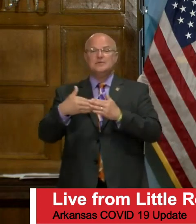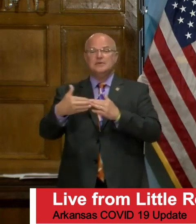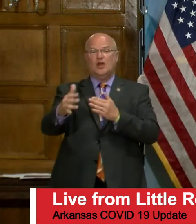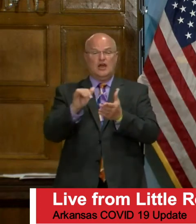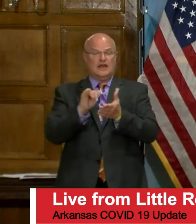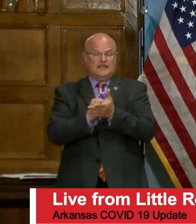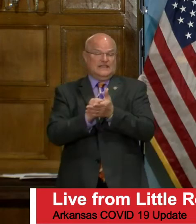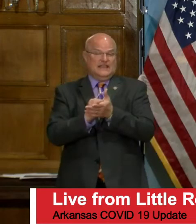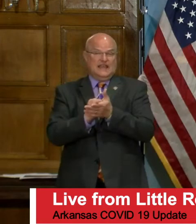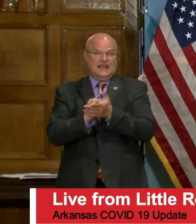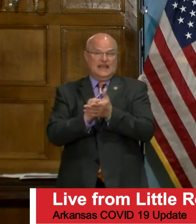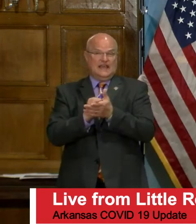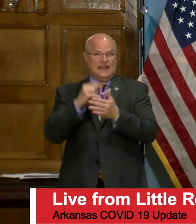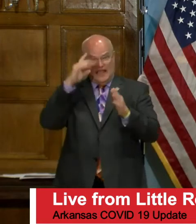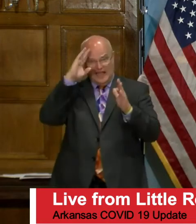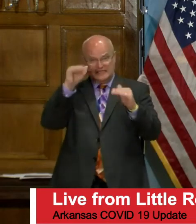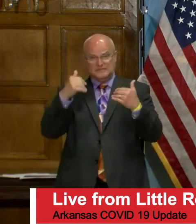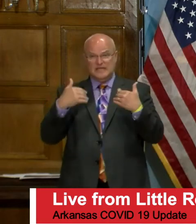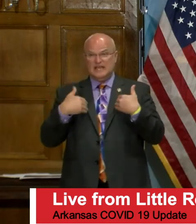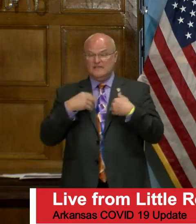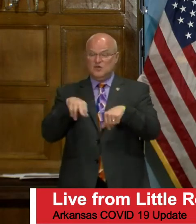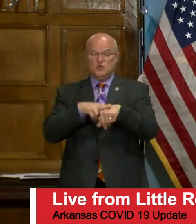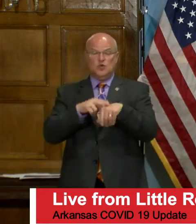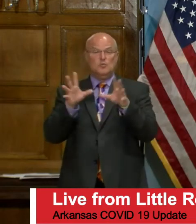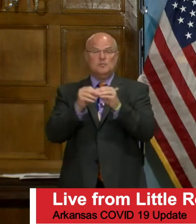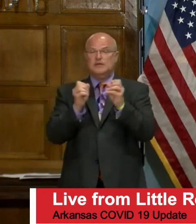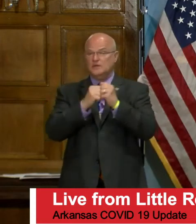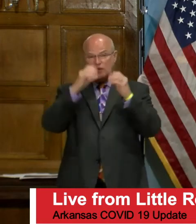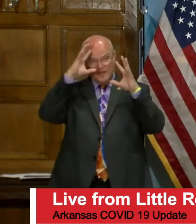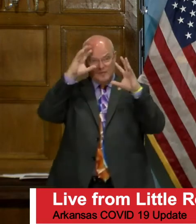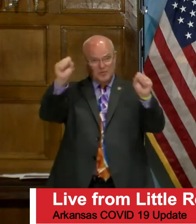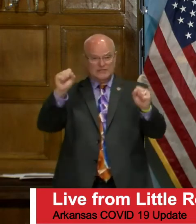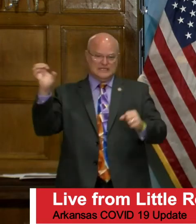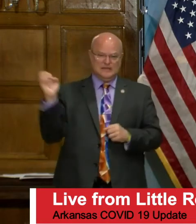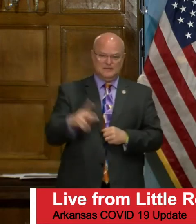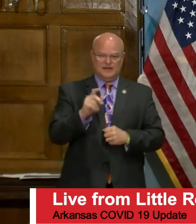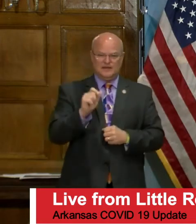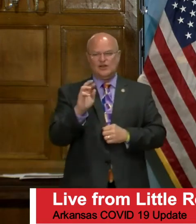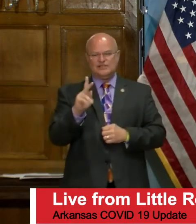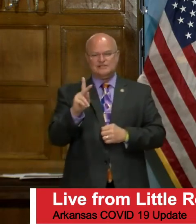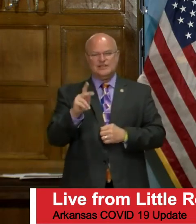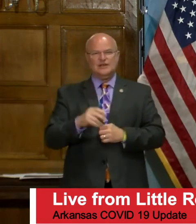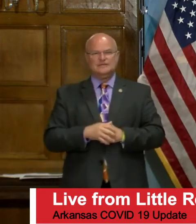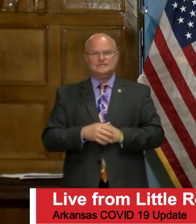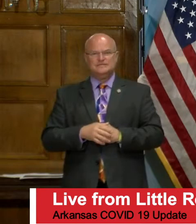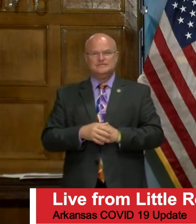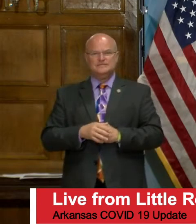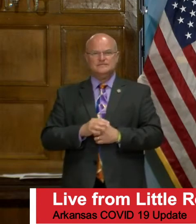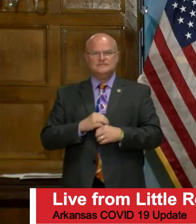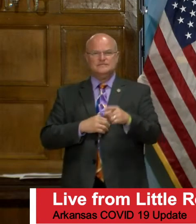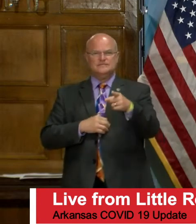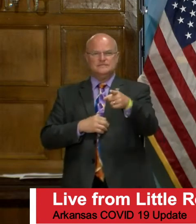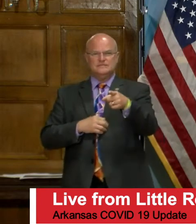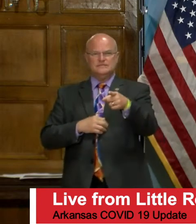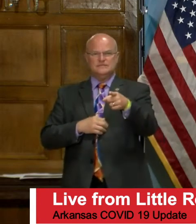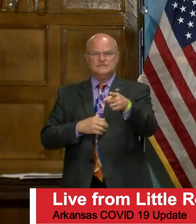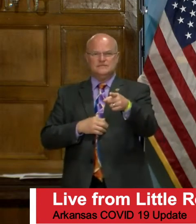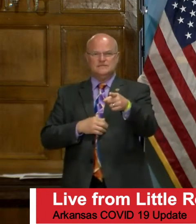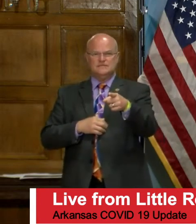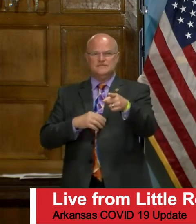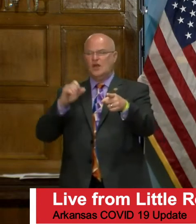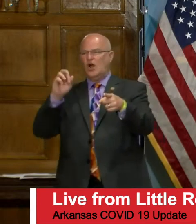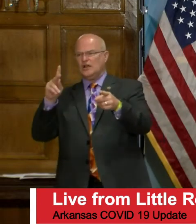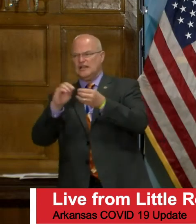beyond that, I expect to have a normal meeting with the President and return to Arkansas. Will that count as an Arkansas number or a DC